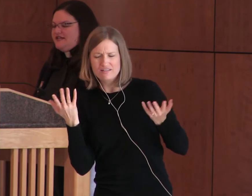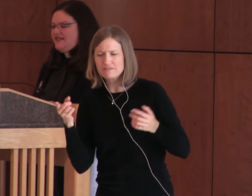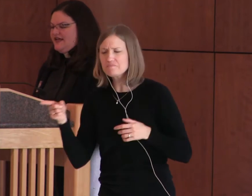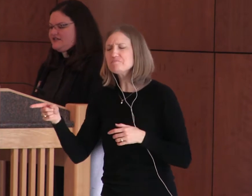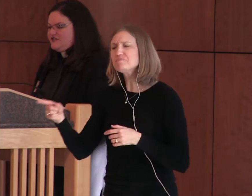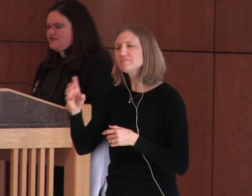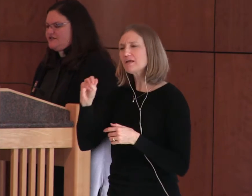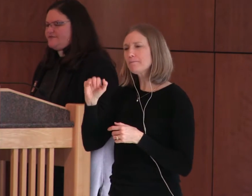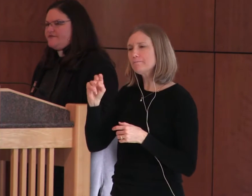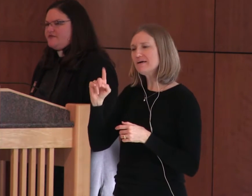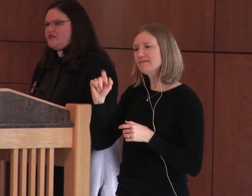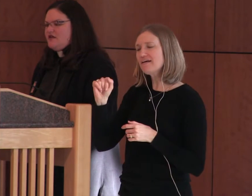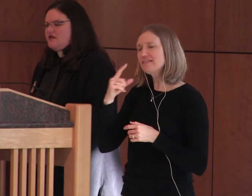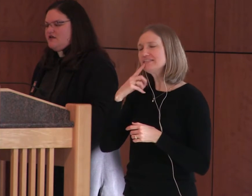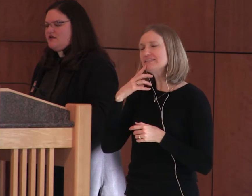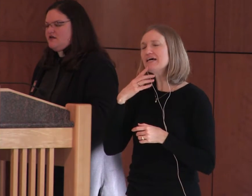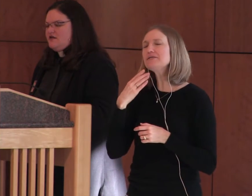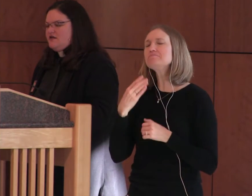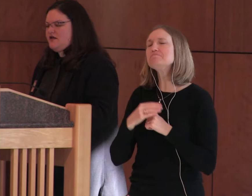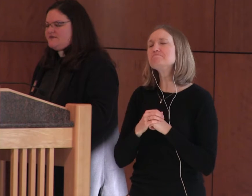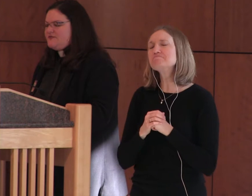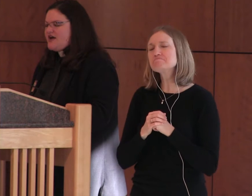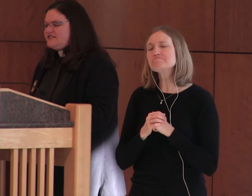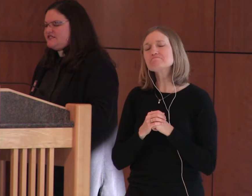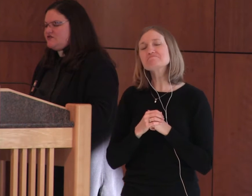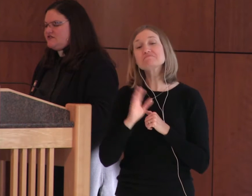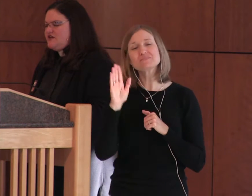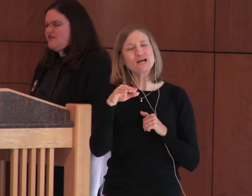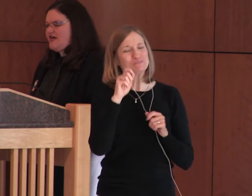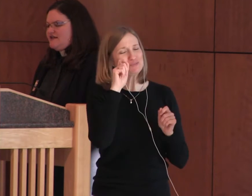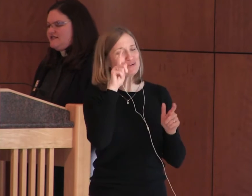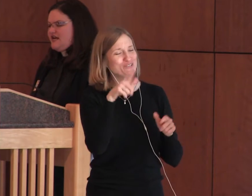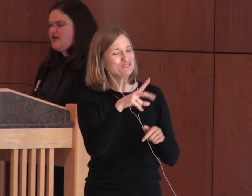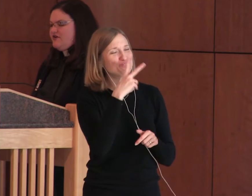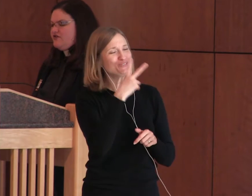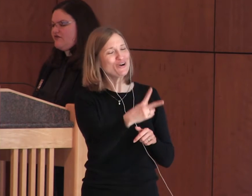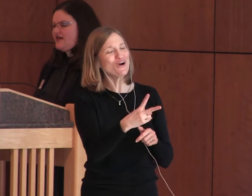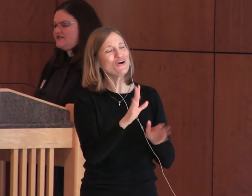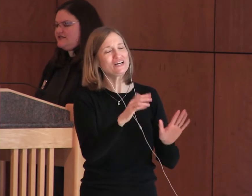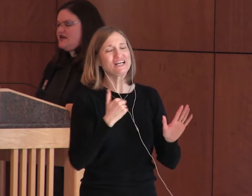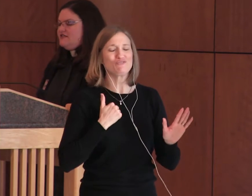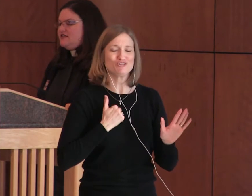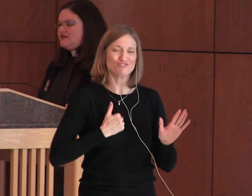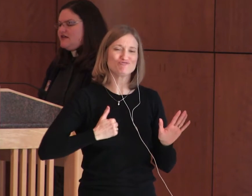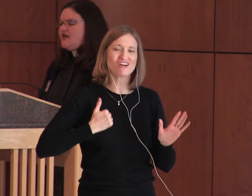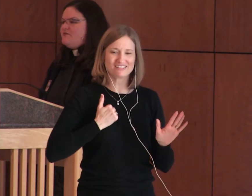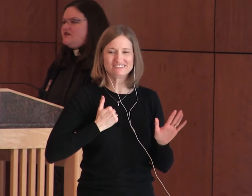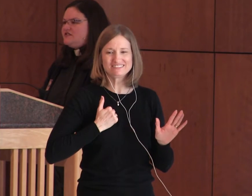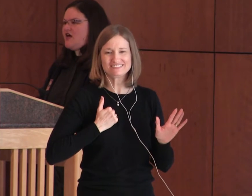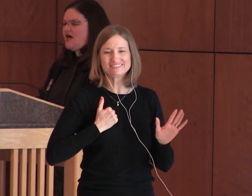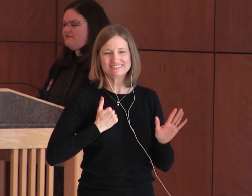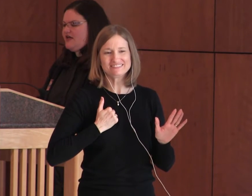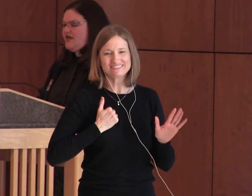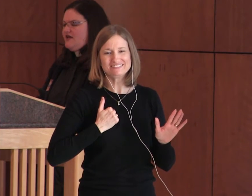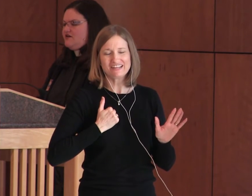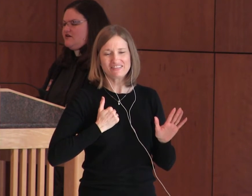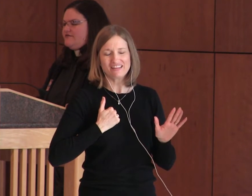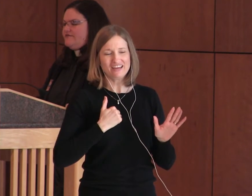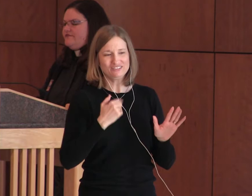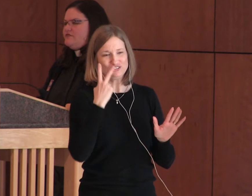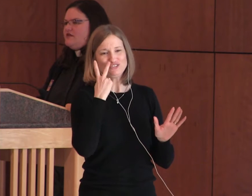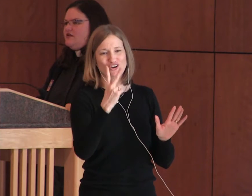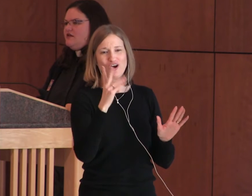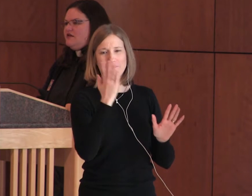And then Mandela answered, "I'm surprised that you saw that, and I regret that the cameras caught my